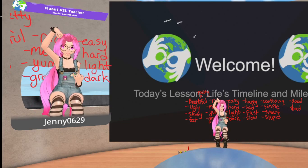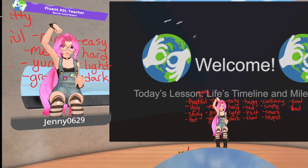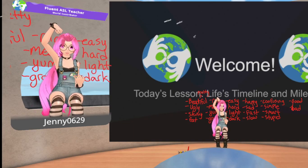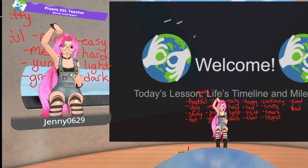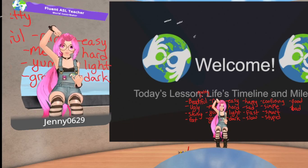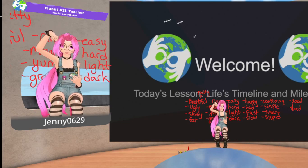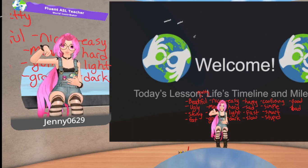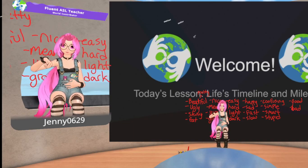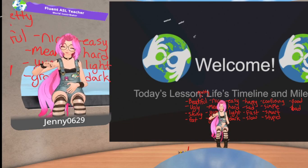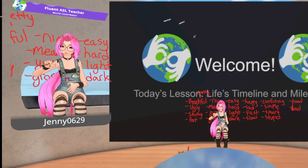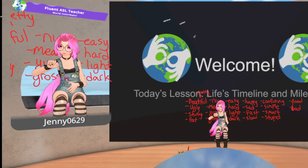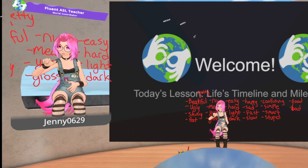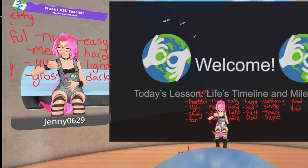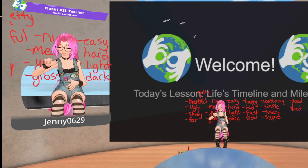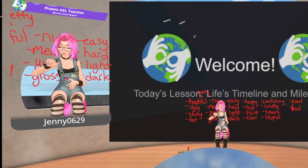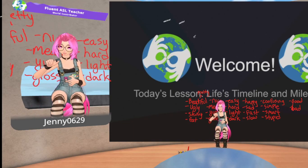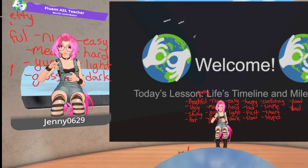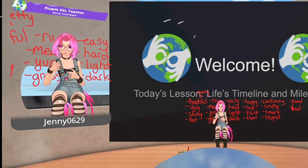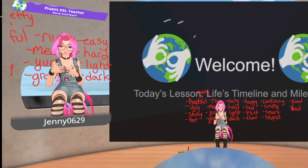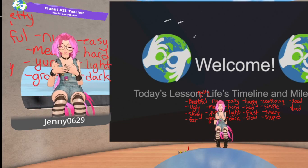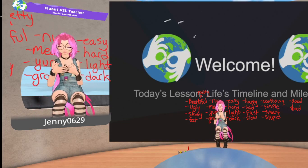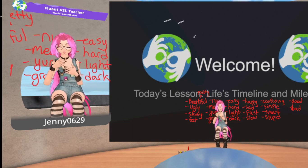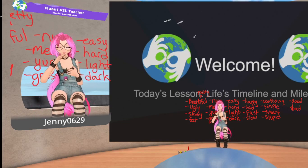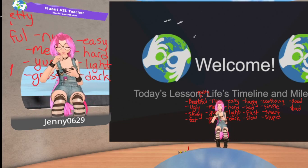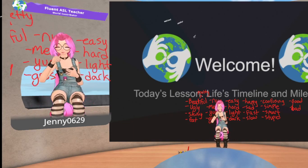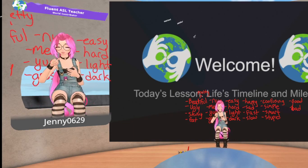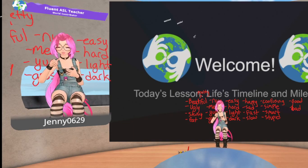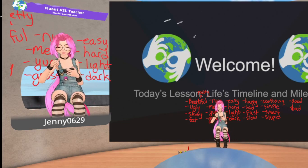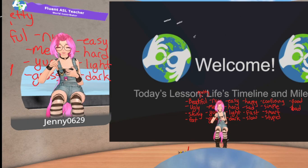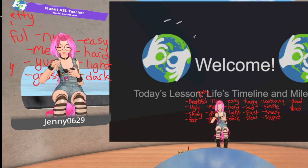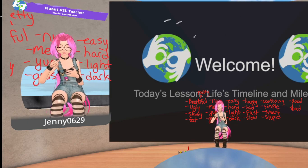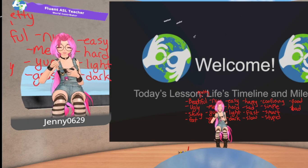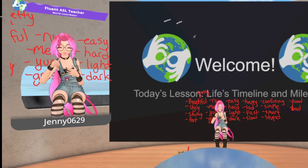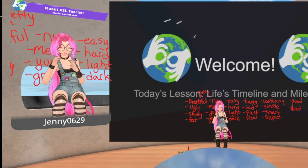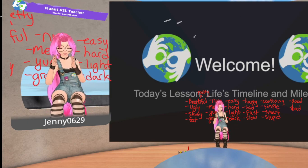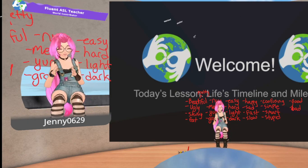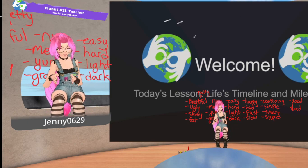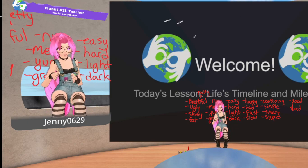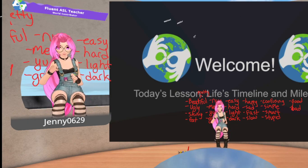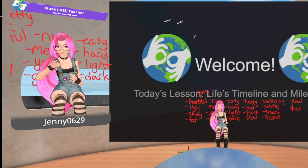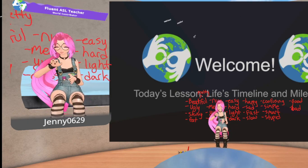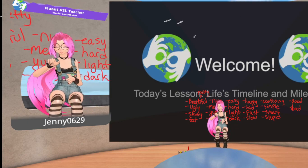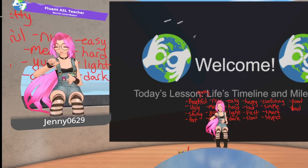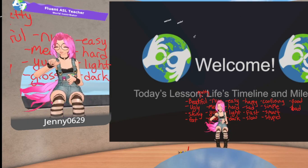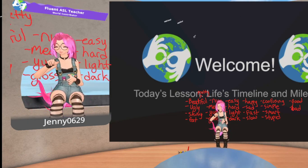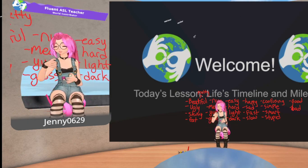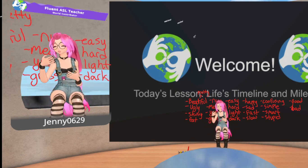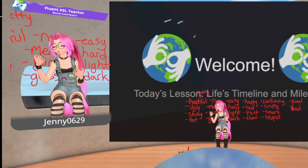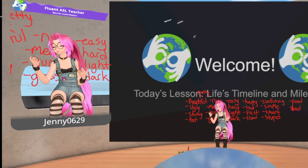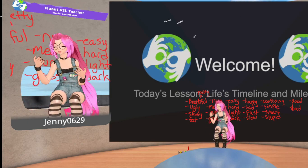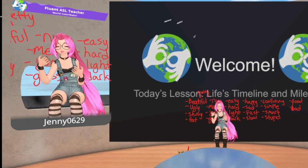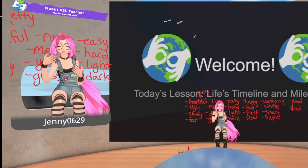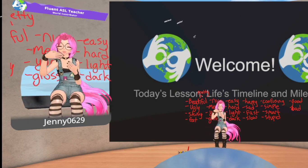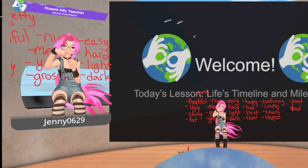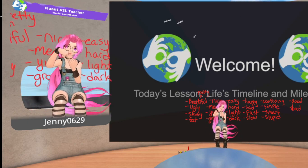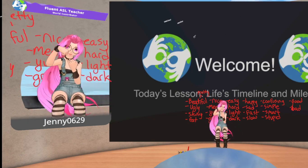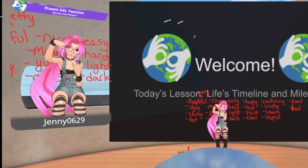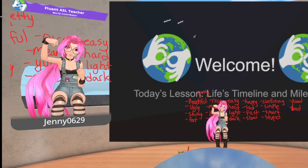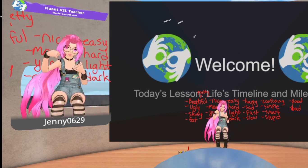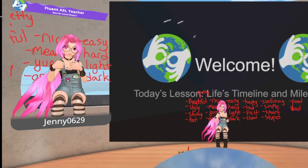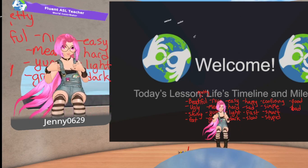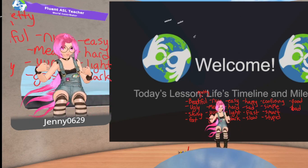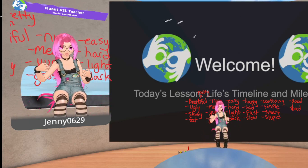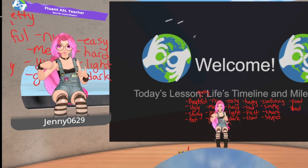very skinny. And this is also used for describing something that's not a person. So you could say a